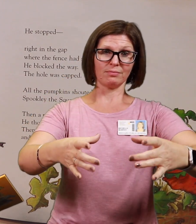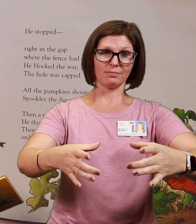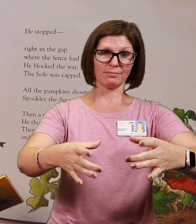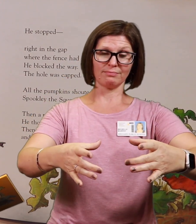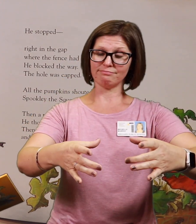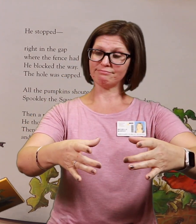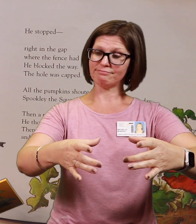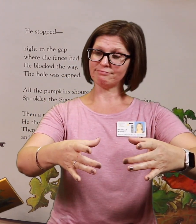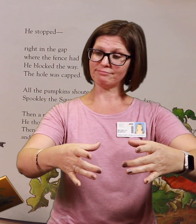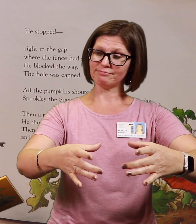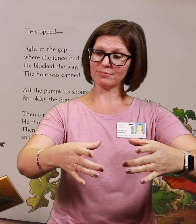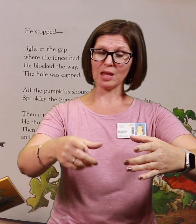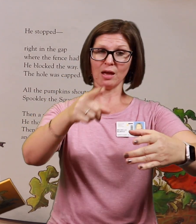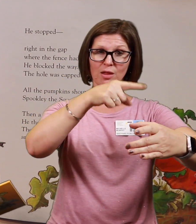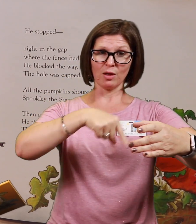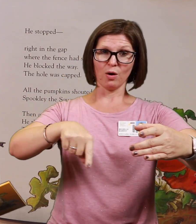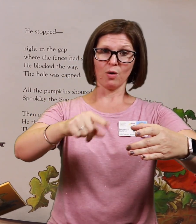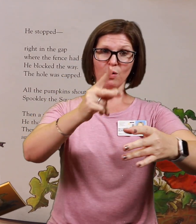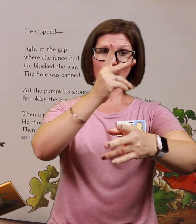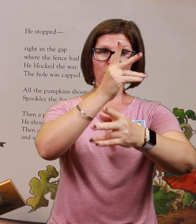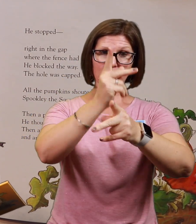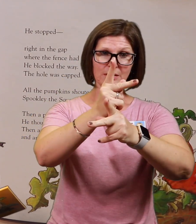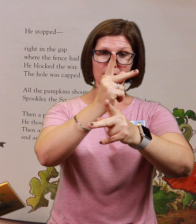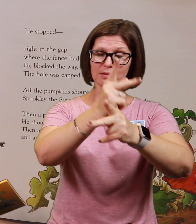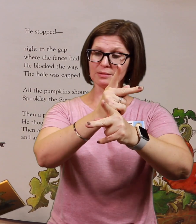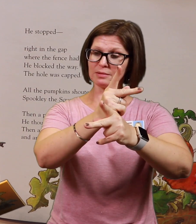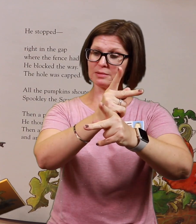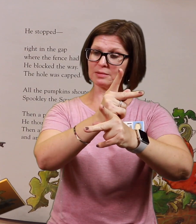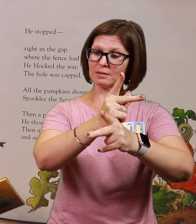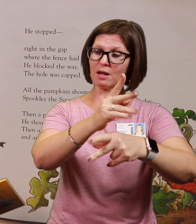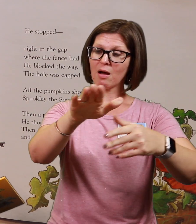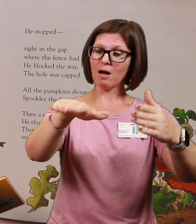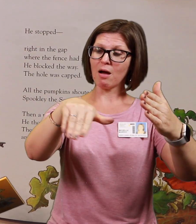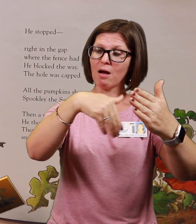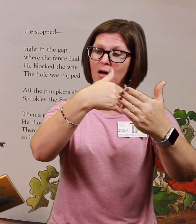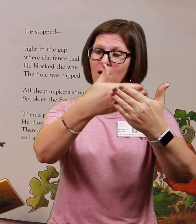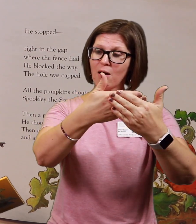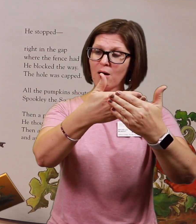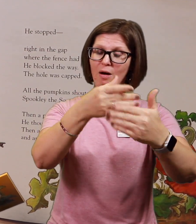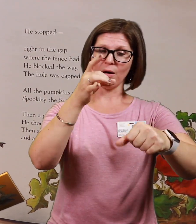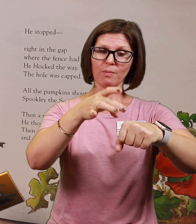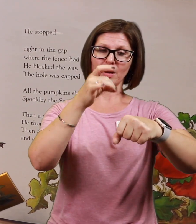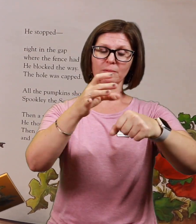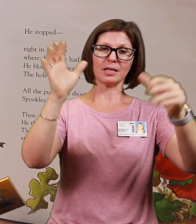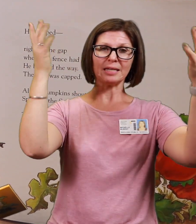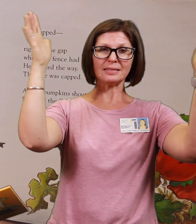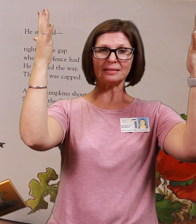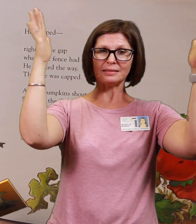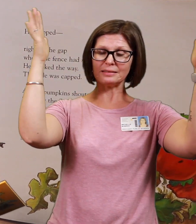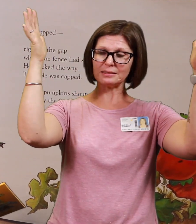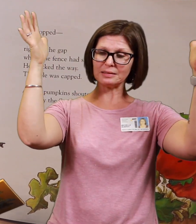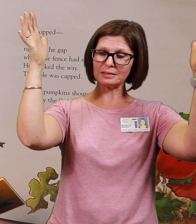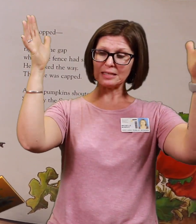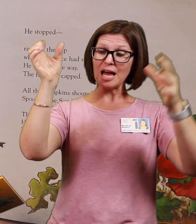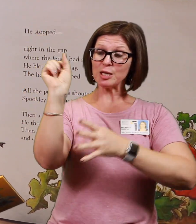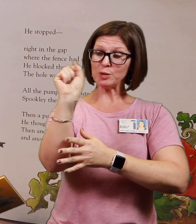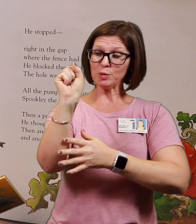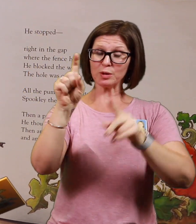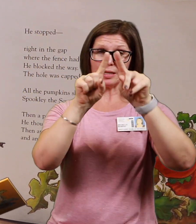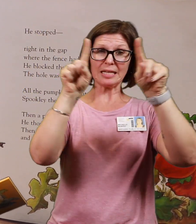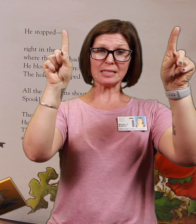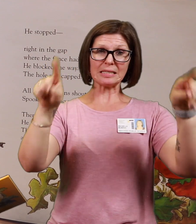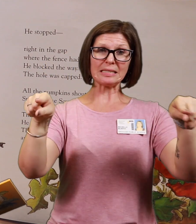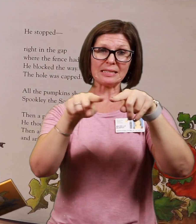the way. The hole was capped. All the pumpkins shouted, "Hooray!" Spookley the